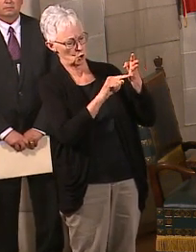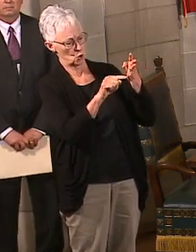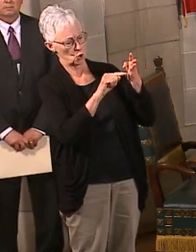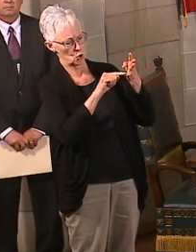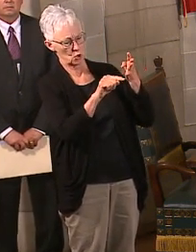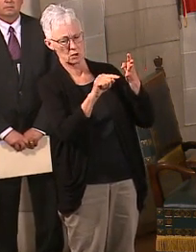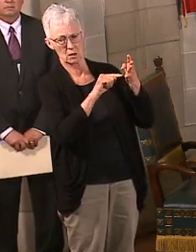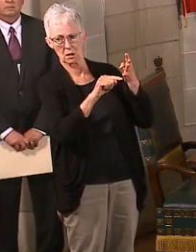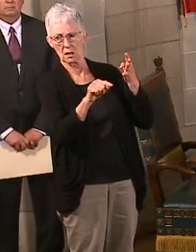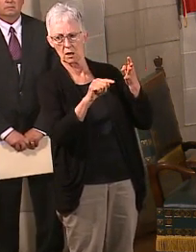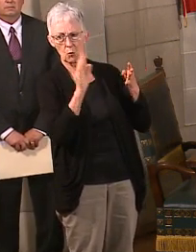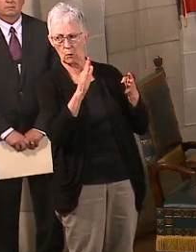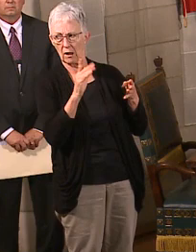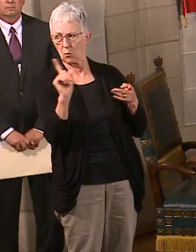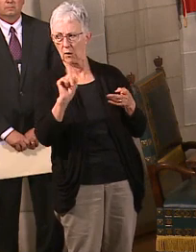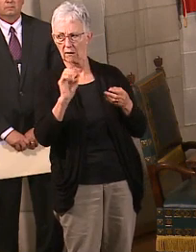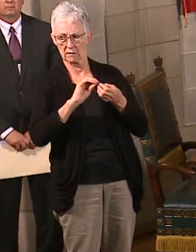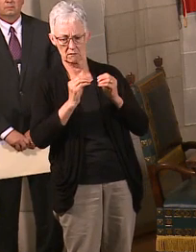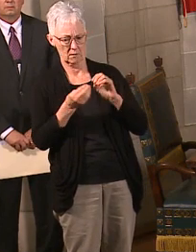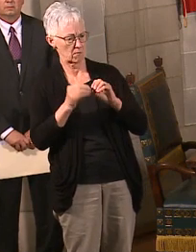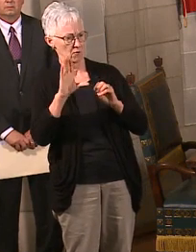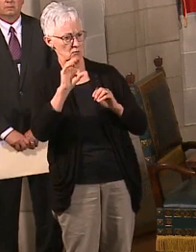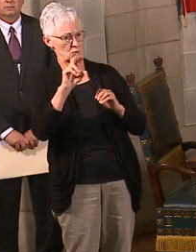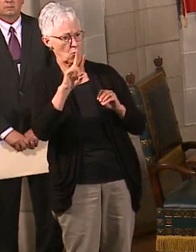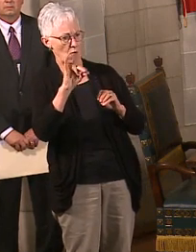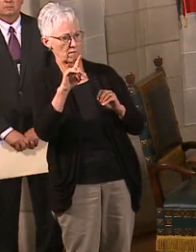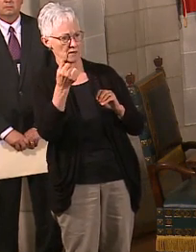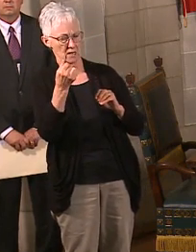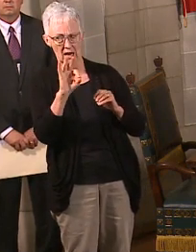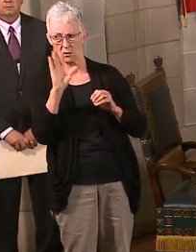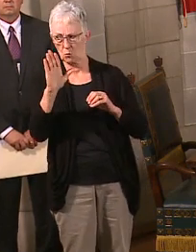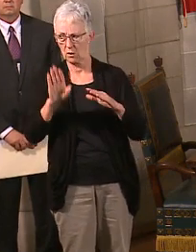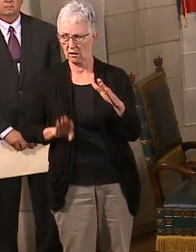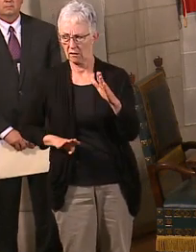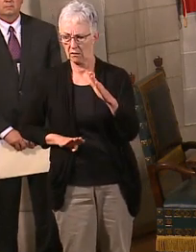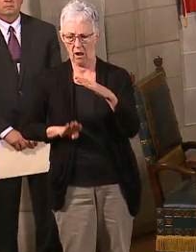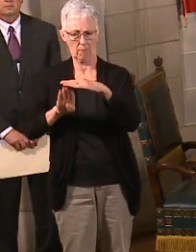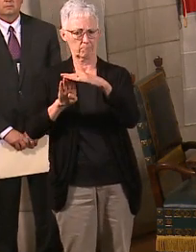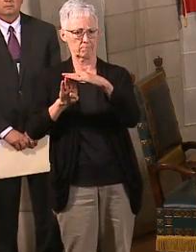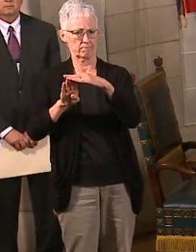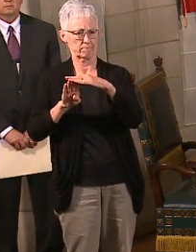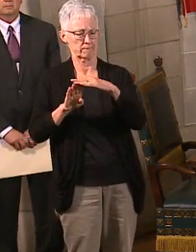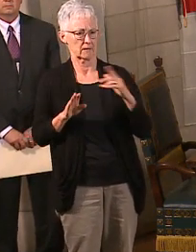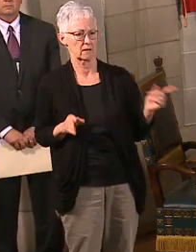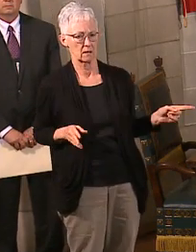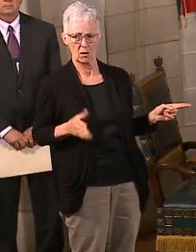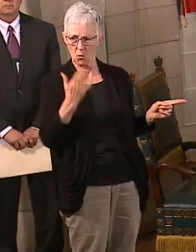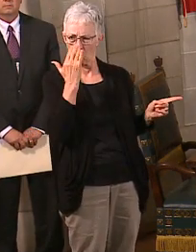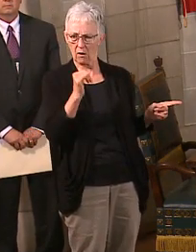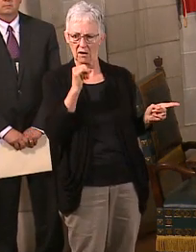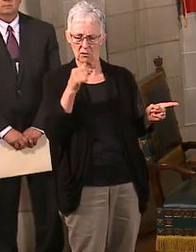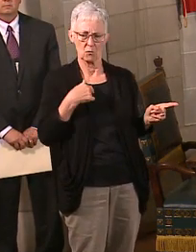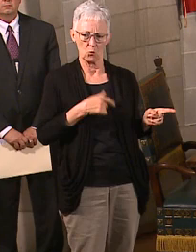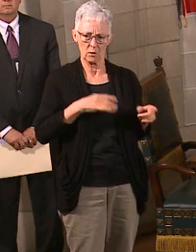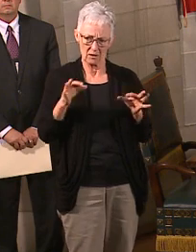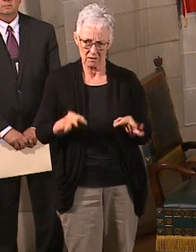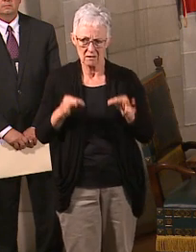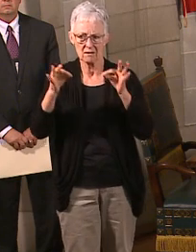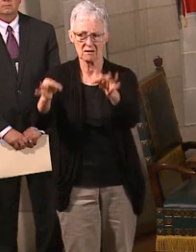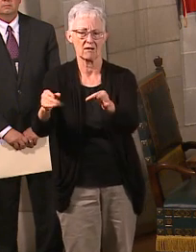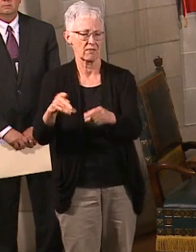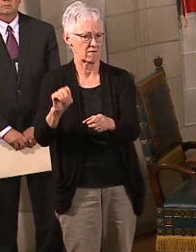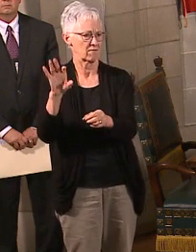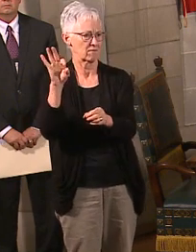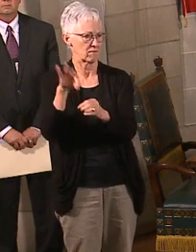back the election or go to all mail or something like that? Again, this country has voted through pandemics in the past. It's